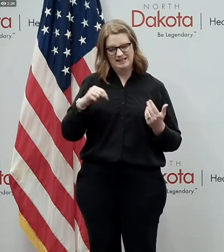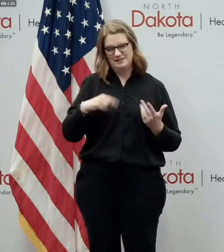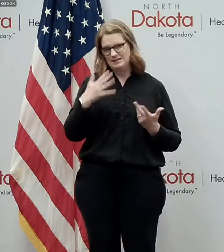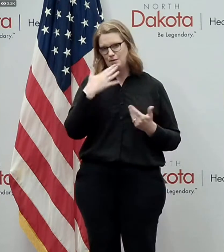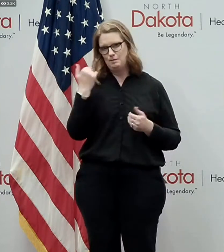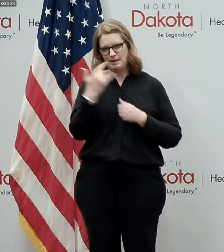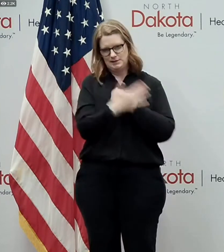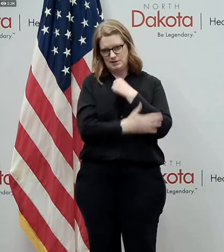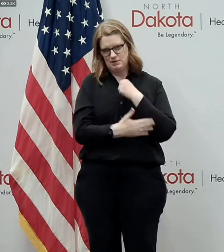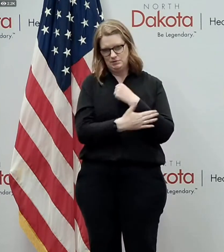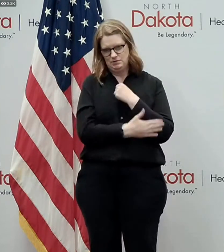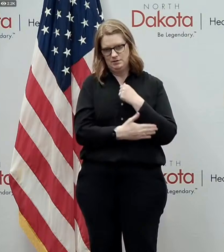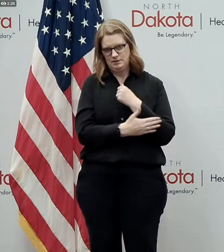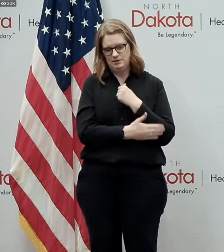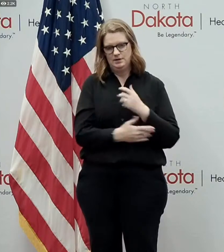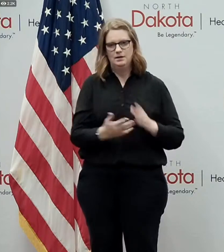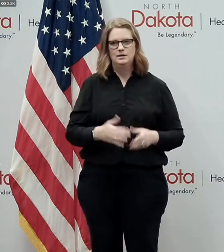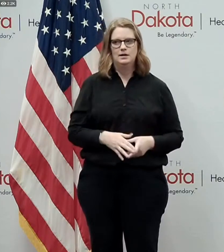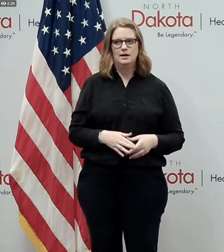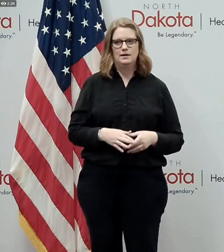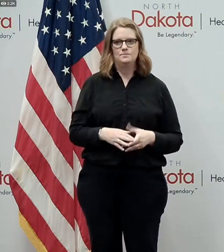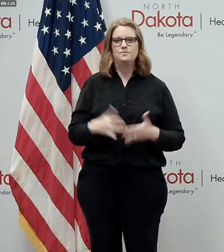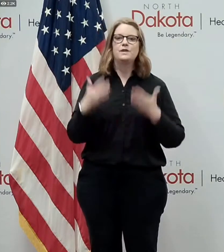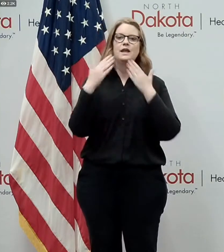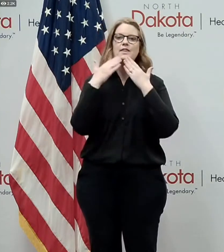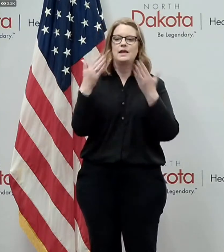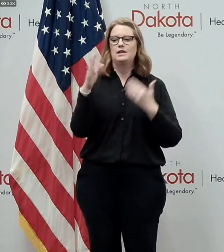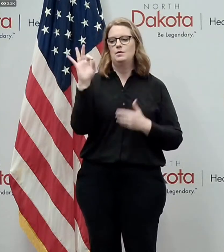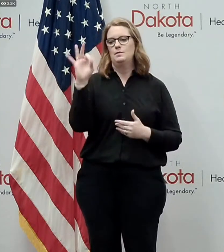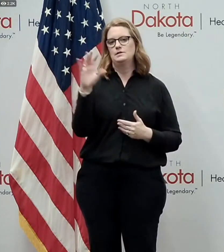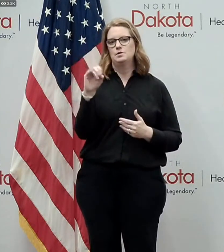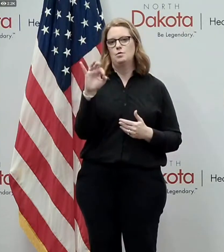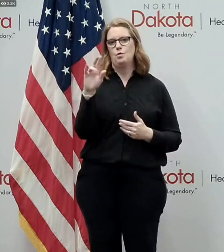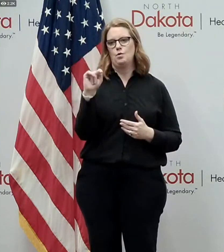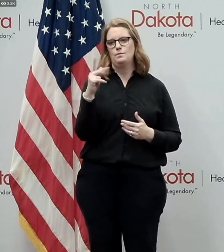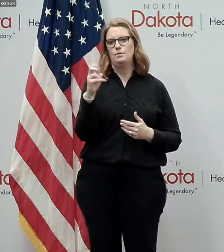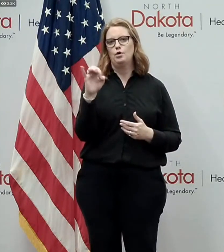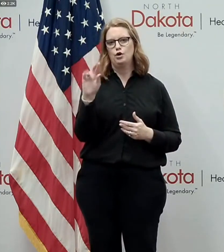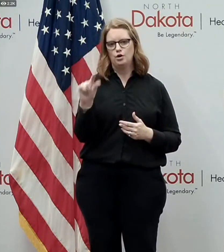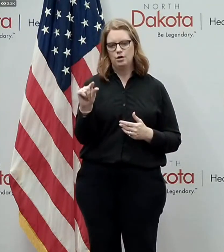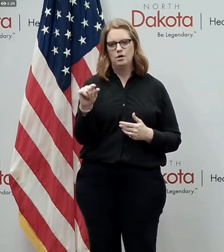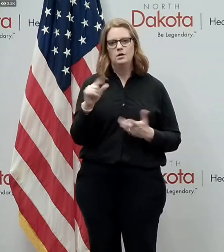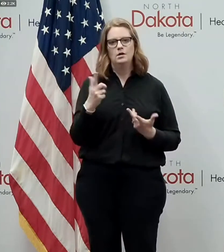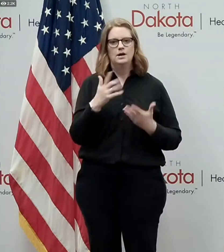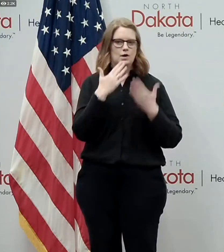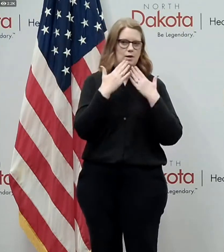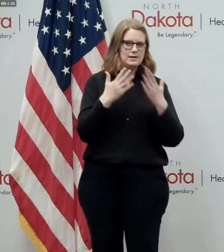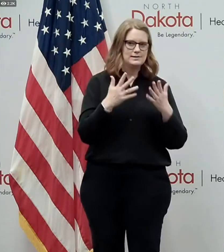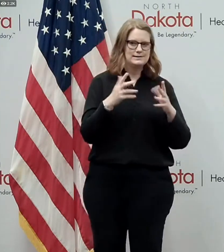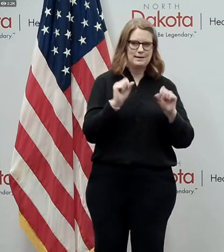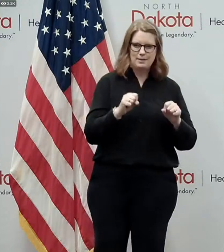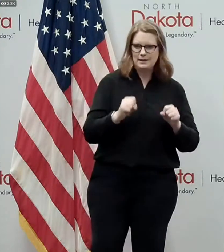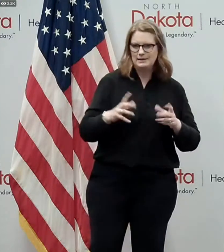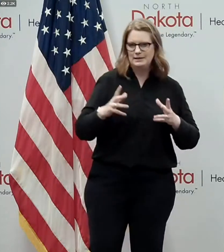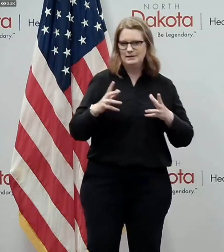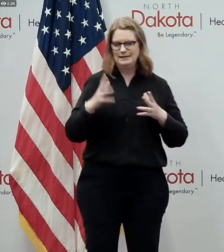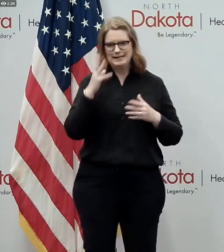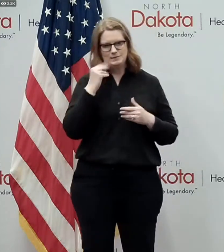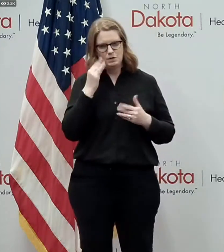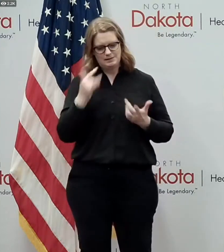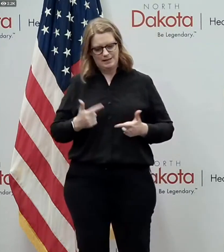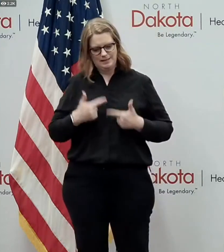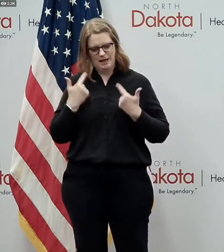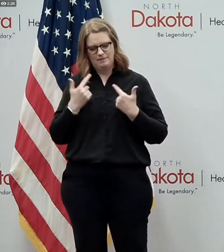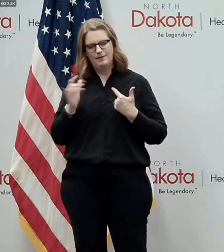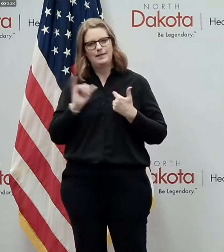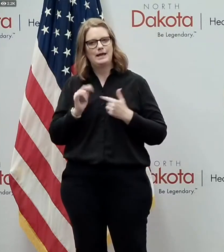world. So again, thank you, Pastor Ortberg. Gratitude is the ability to experience life as a gift. I